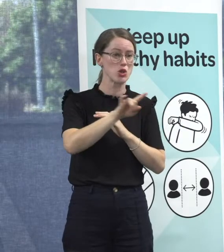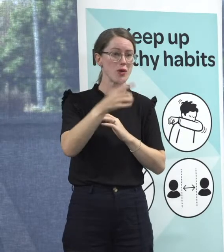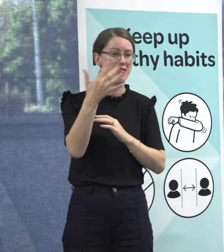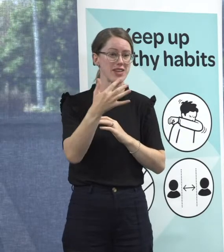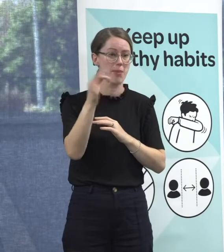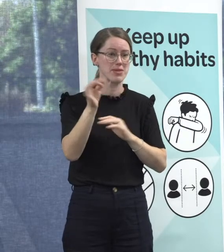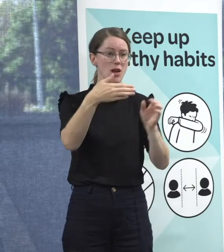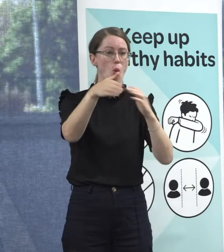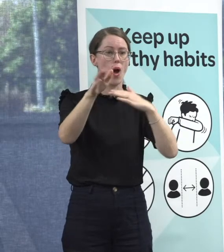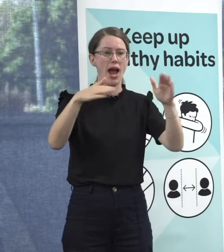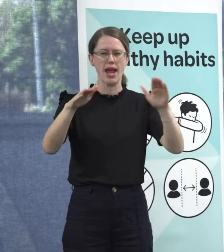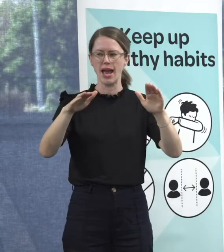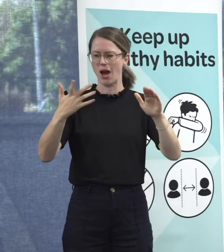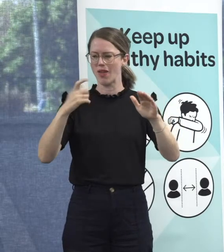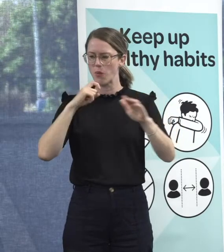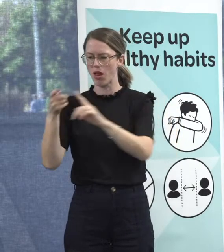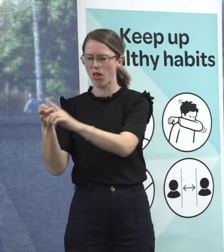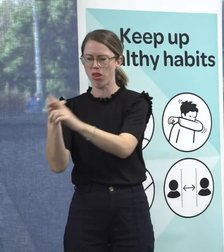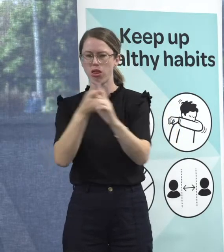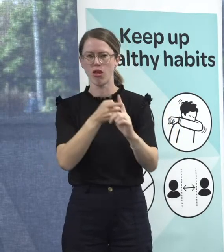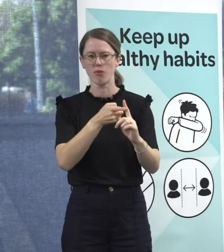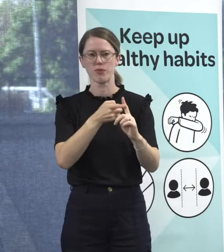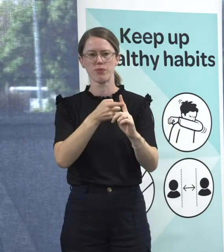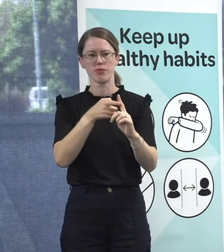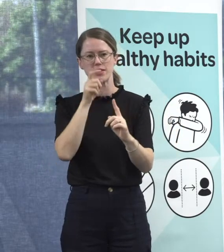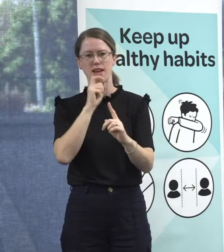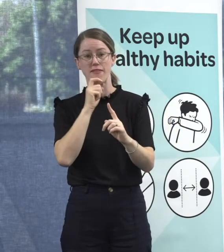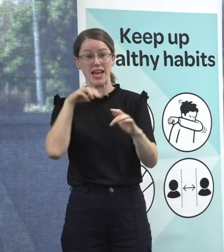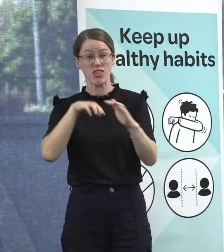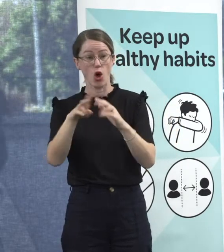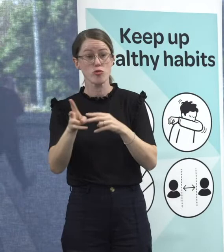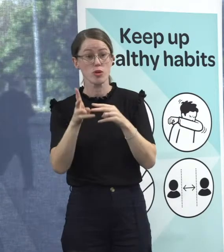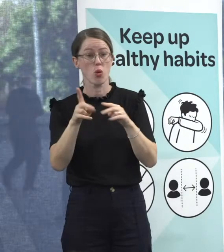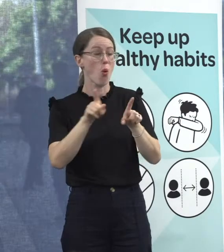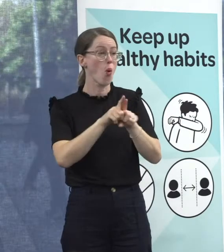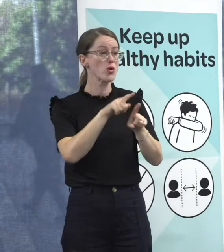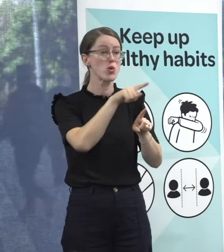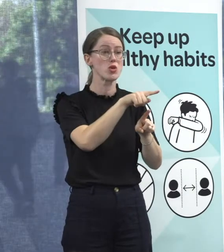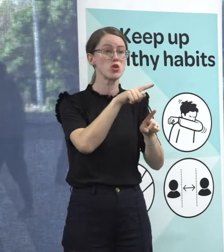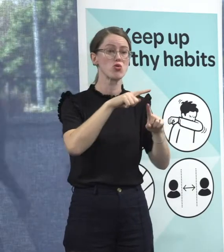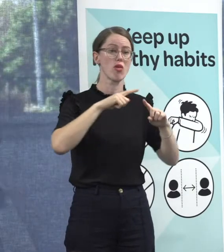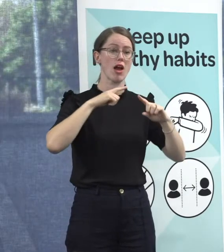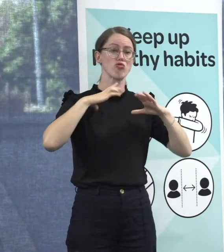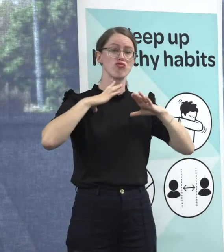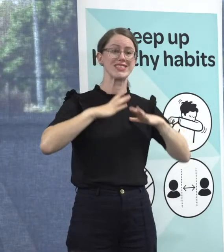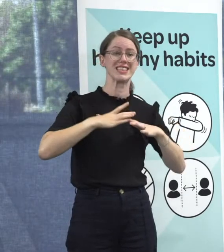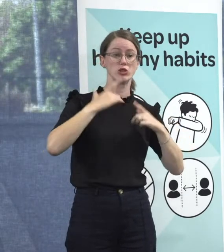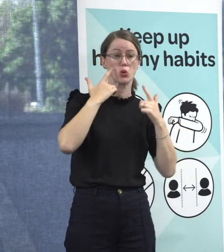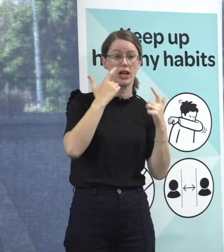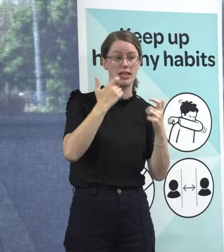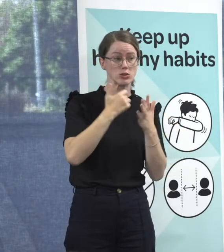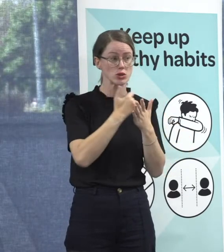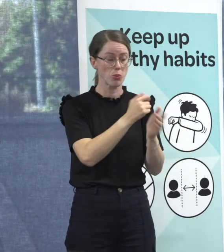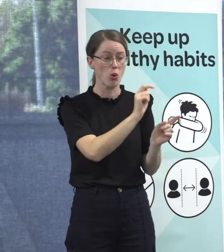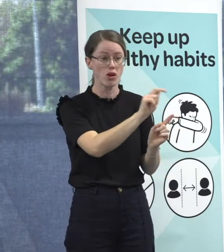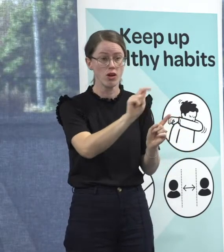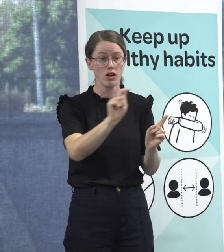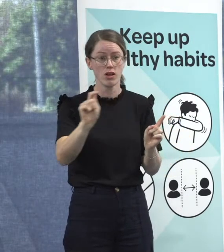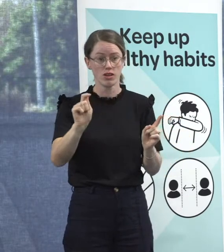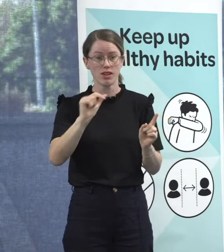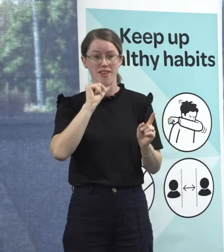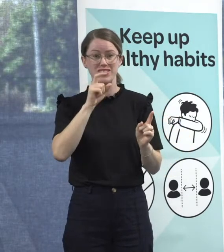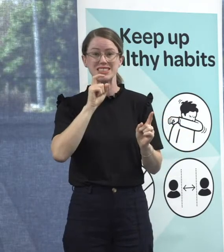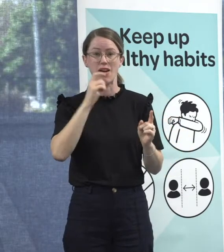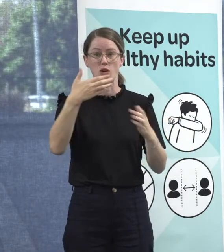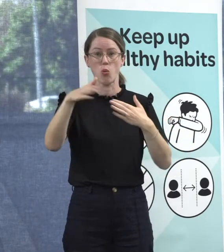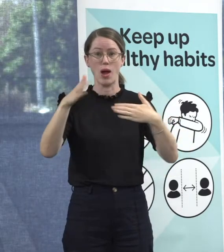they will redeploy staff, not just inside the hospital, but potentially out into aged residential care to support aged residential